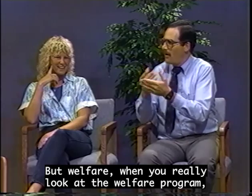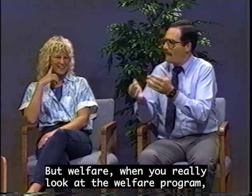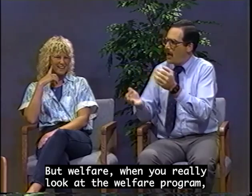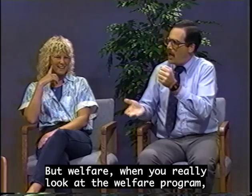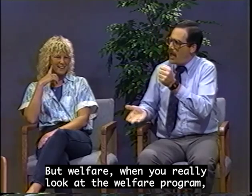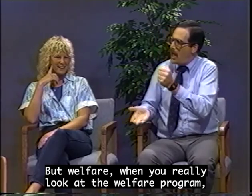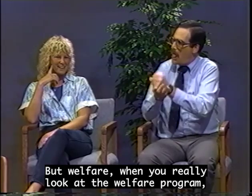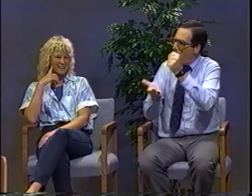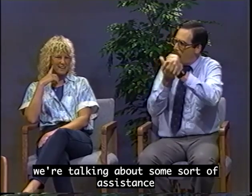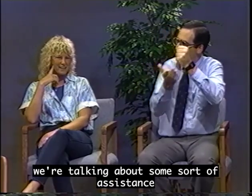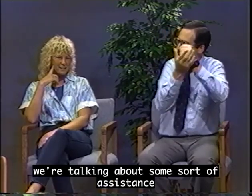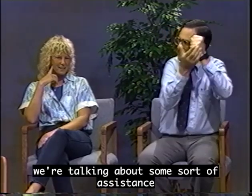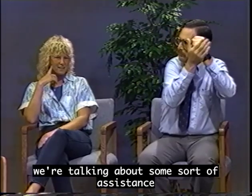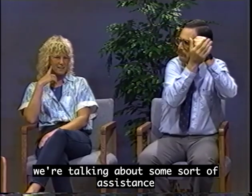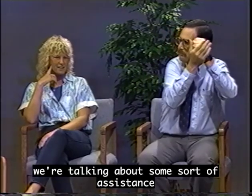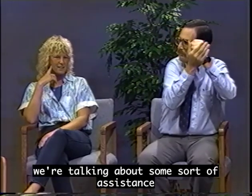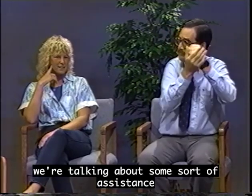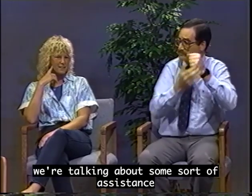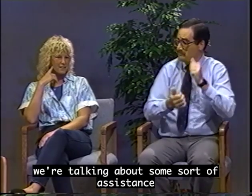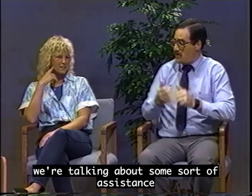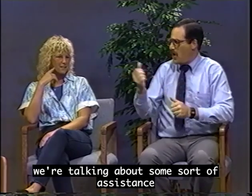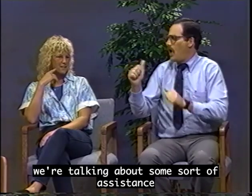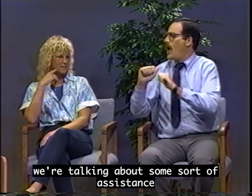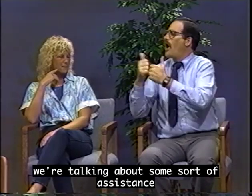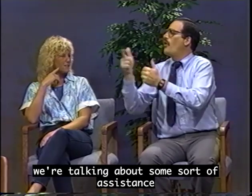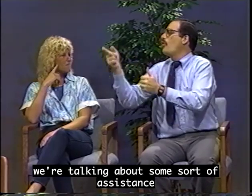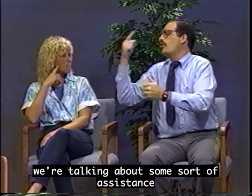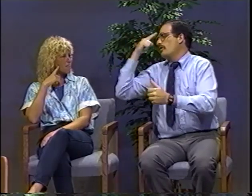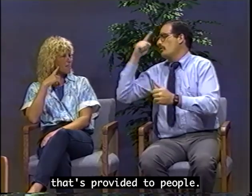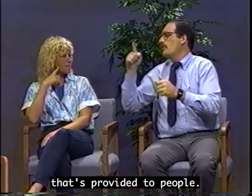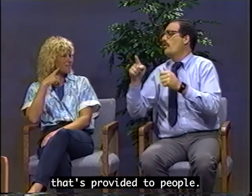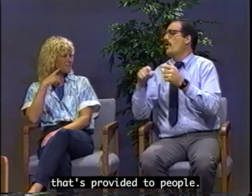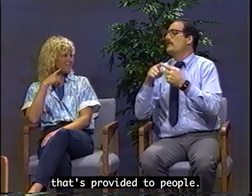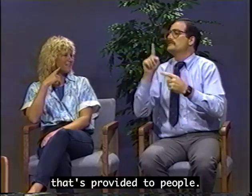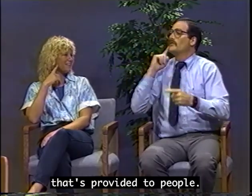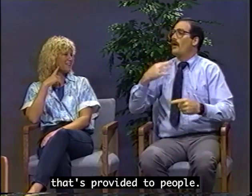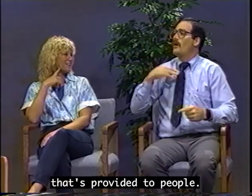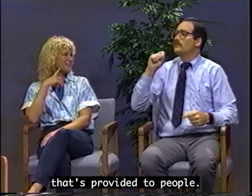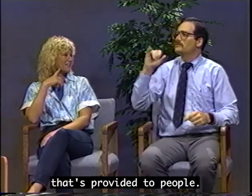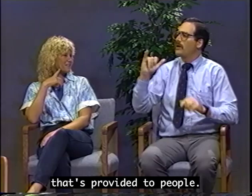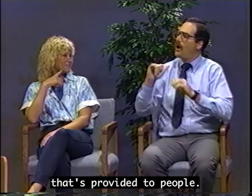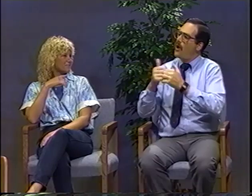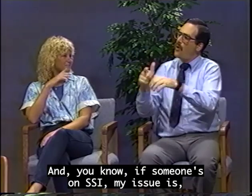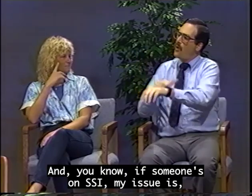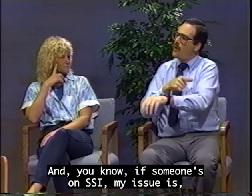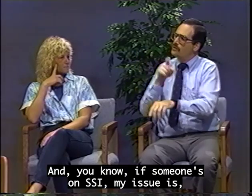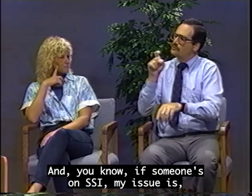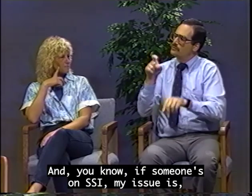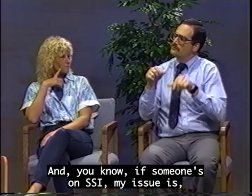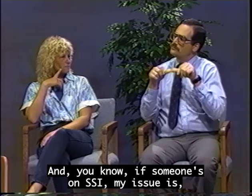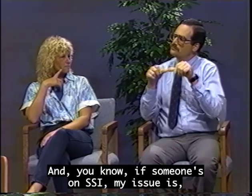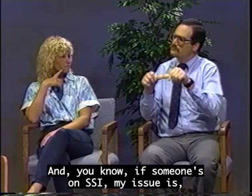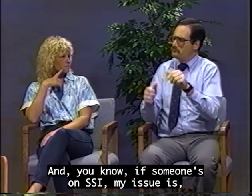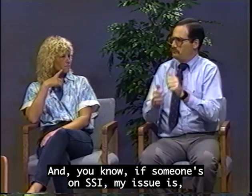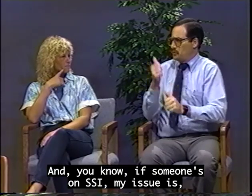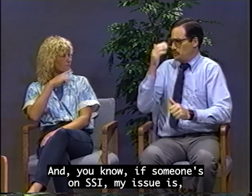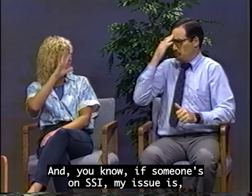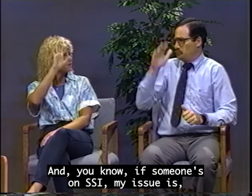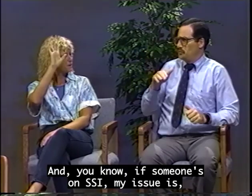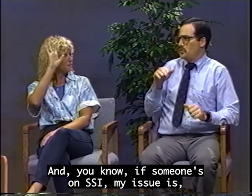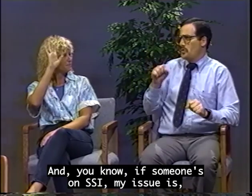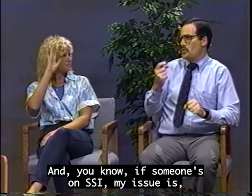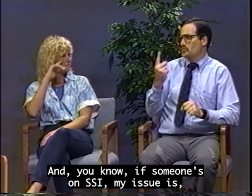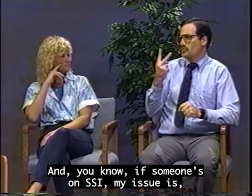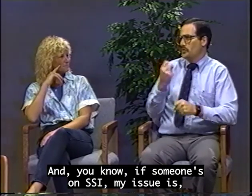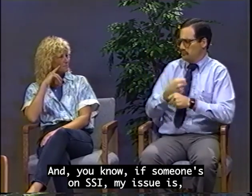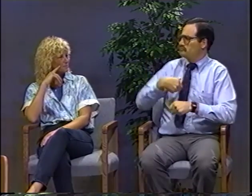look at the welfare program, we're talking about some sort of assistance that's provided to people. And, if